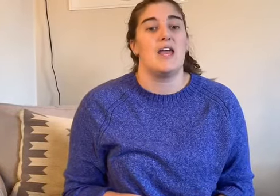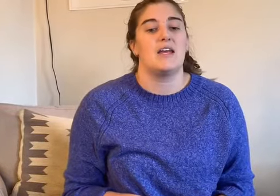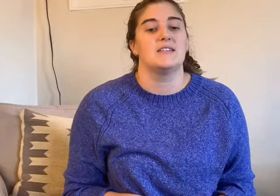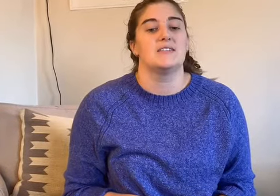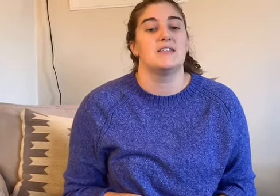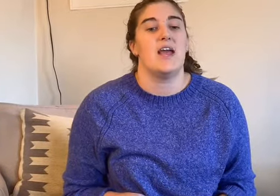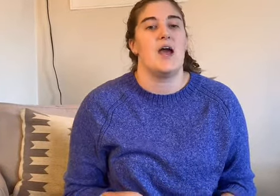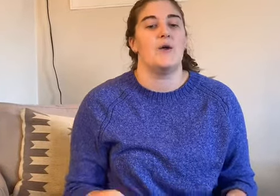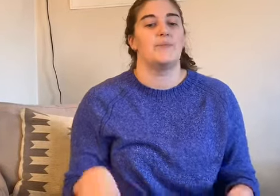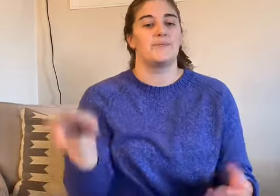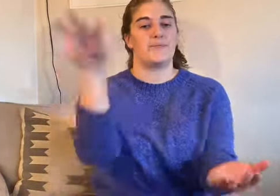hands now.